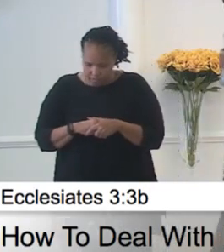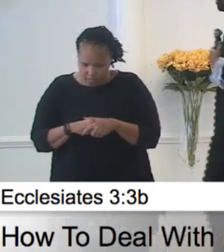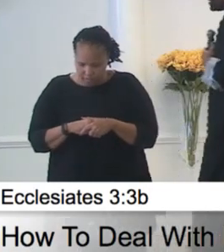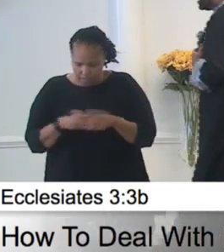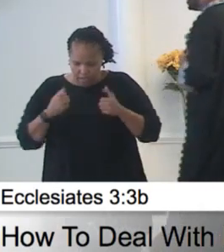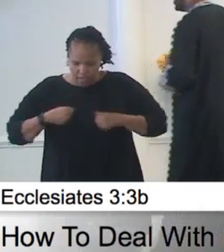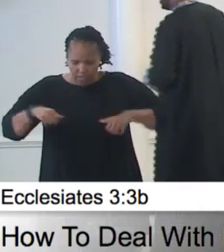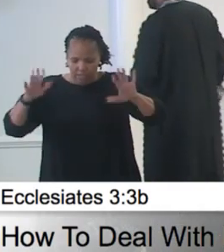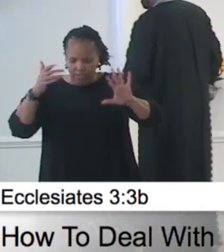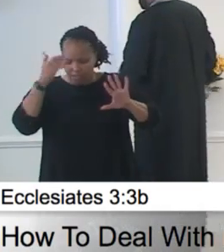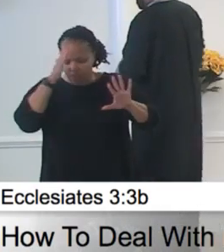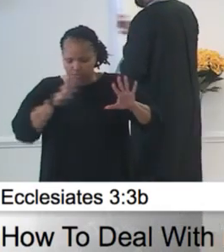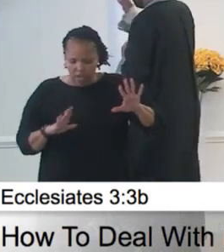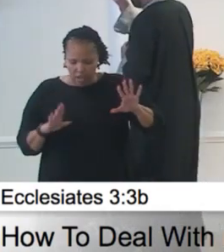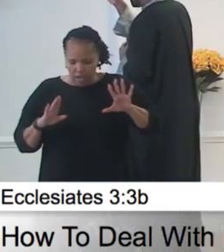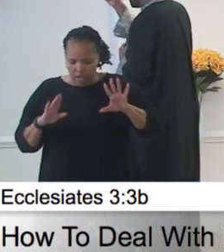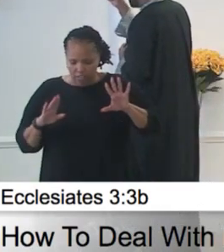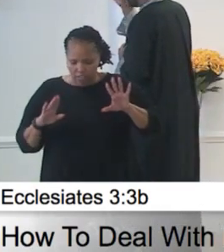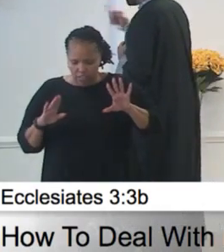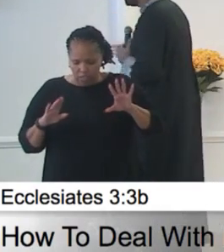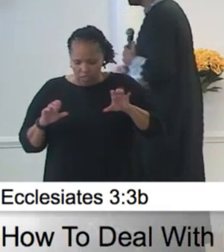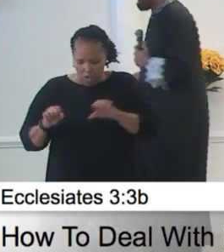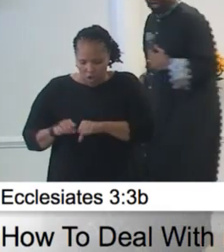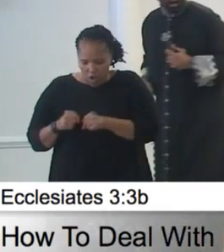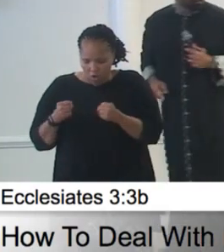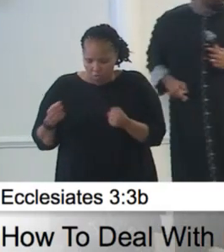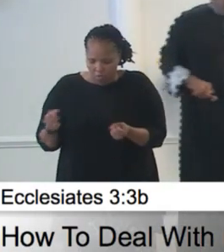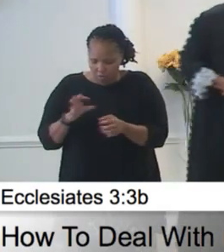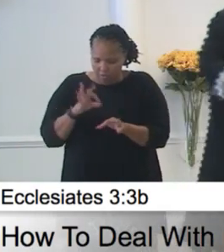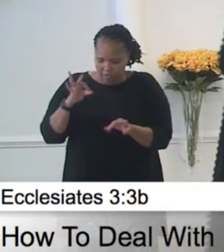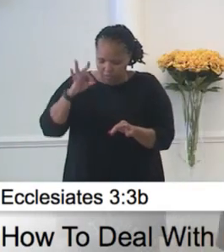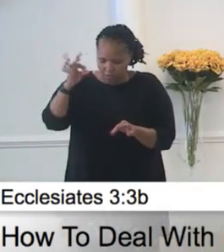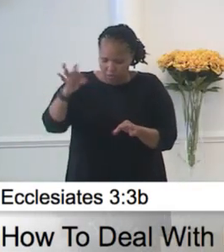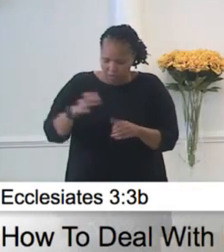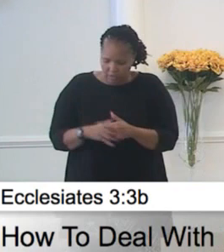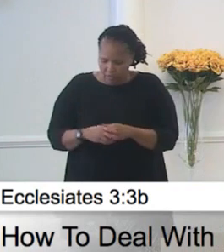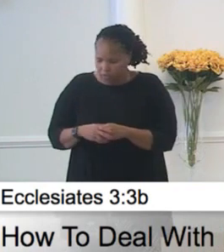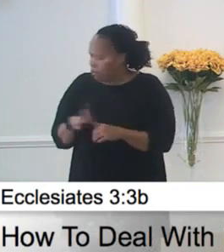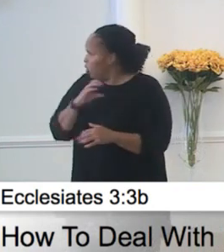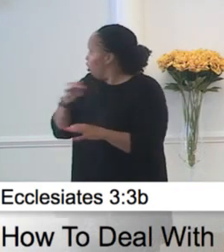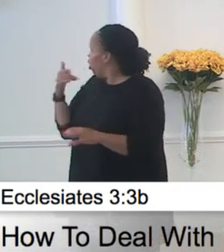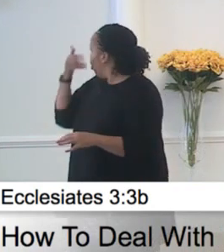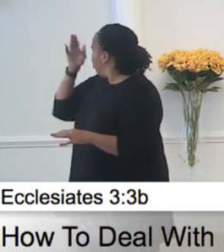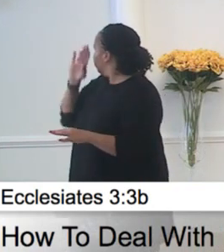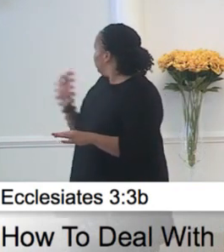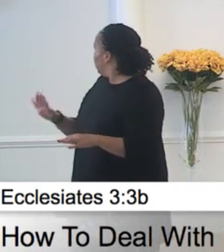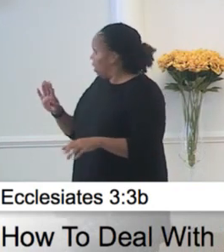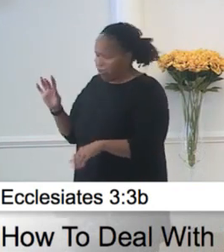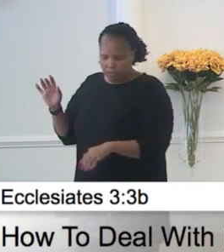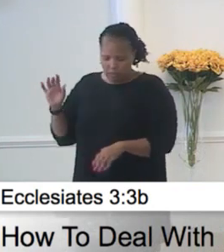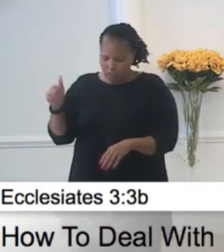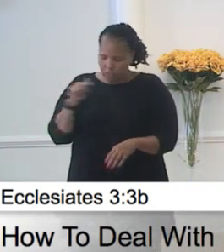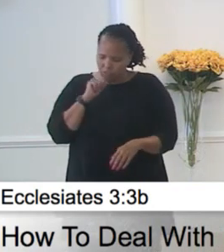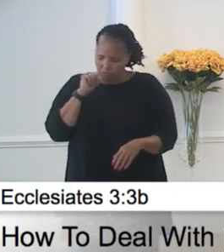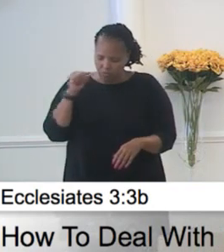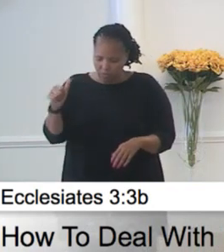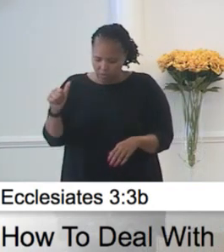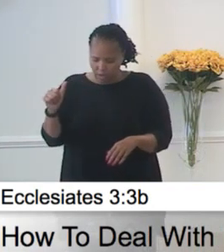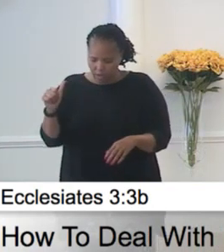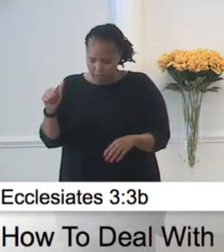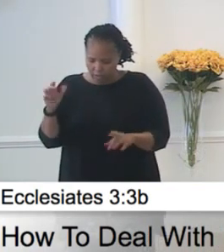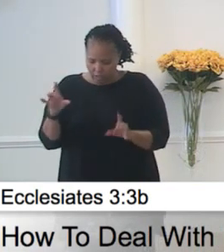broken spirit, a broken and contrite heart. Oh God, thou will not